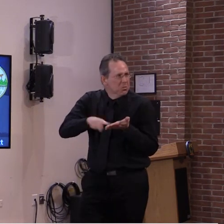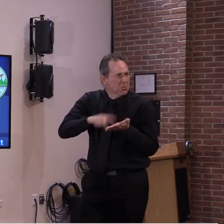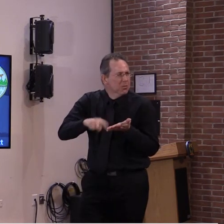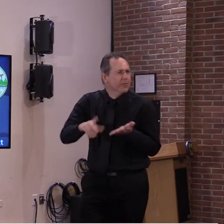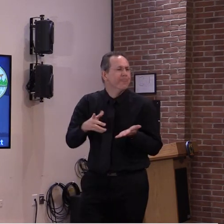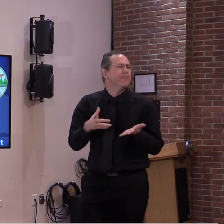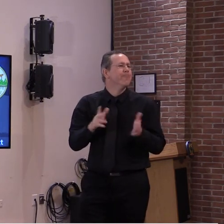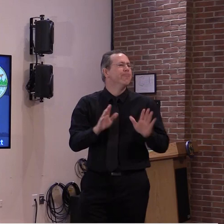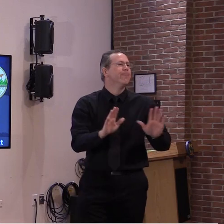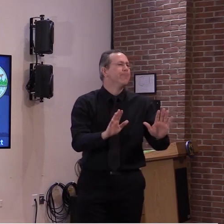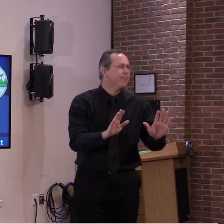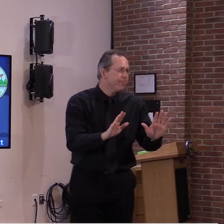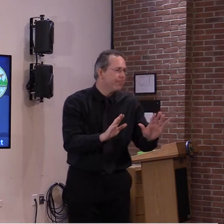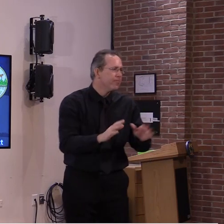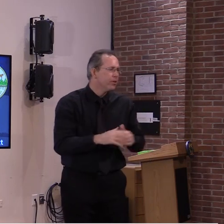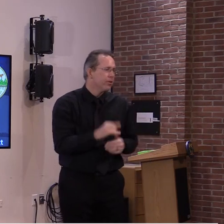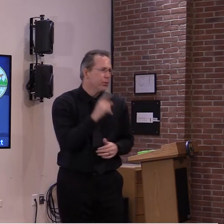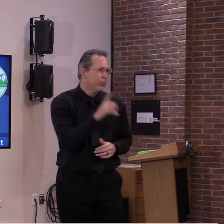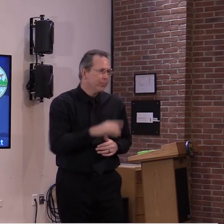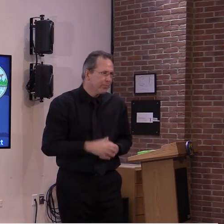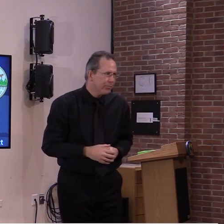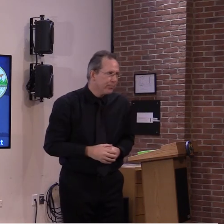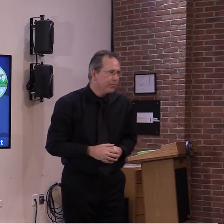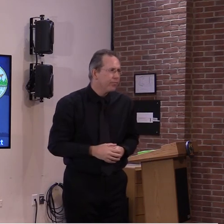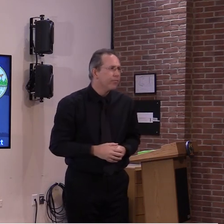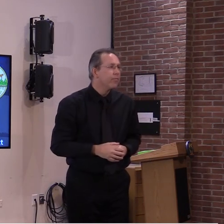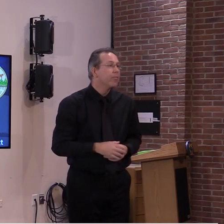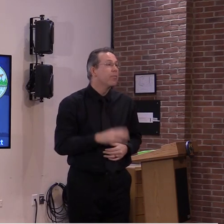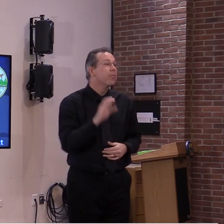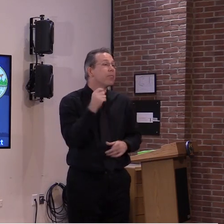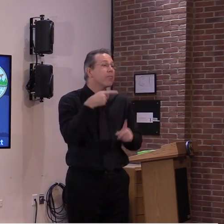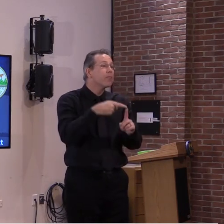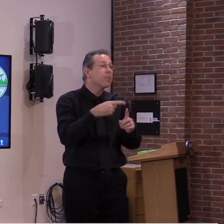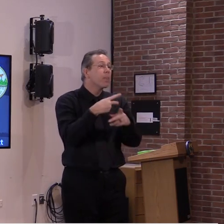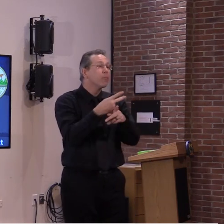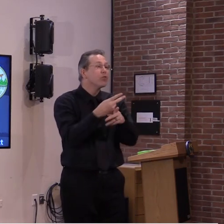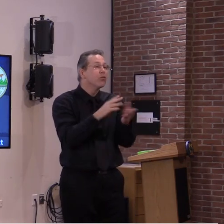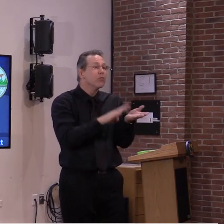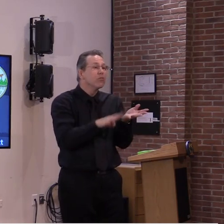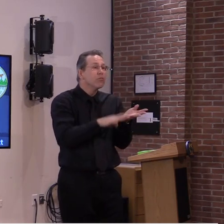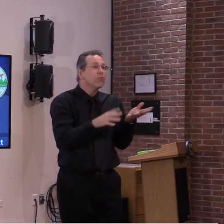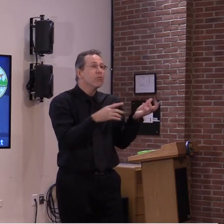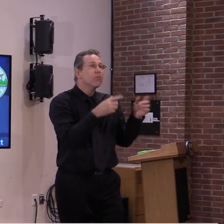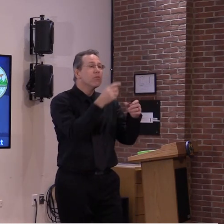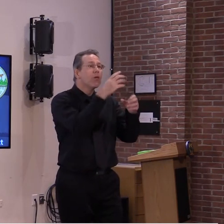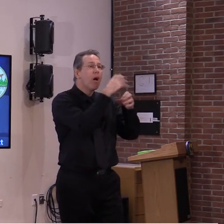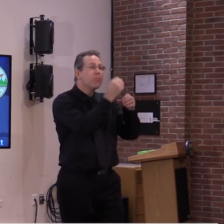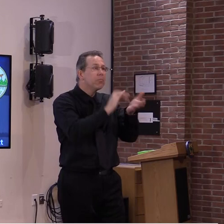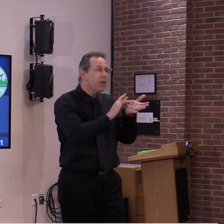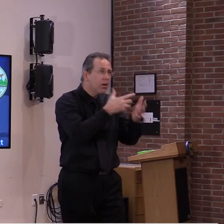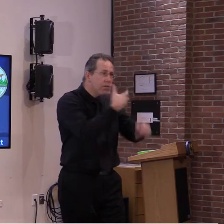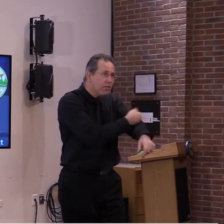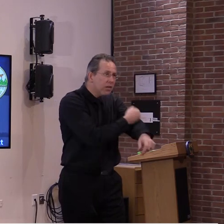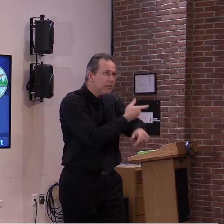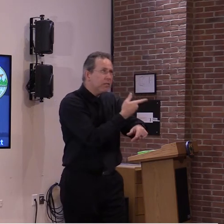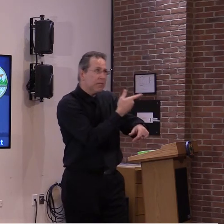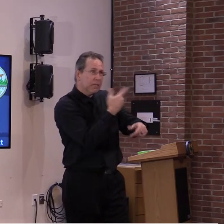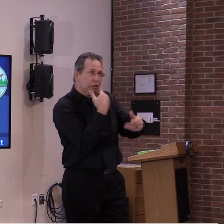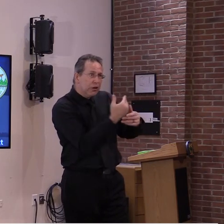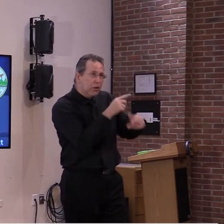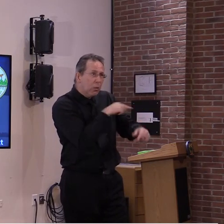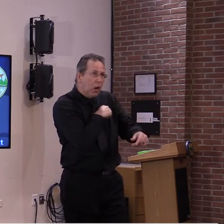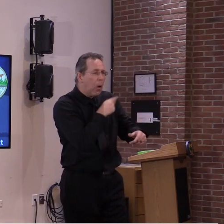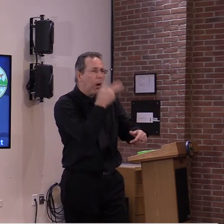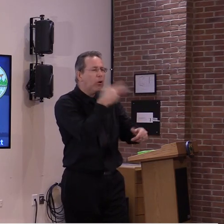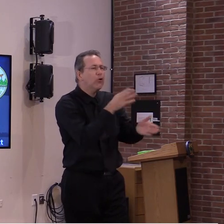Or the production and quality controls on these vaccines aren't going to be like the traditional vaccines